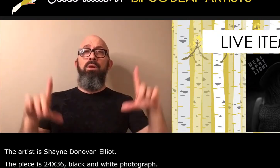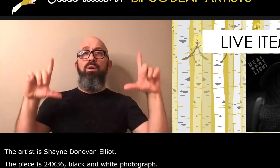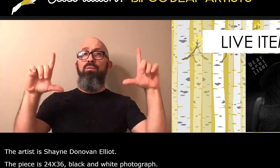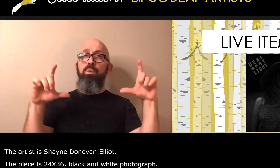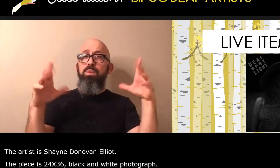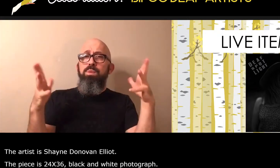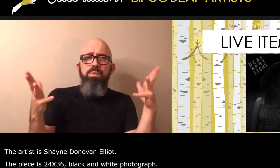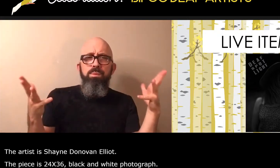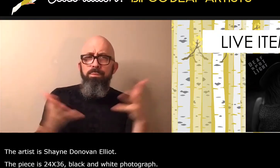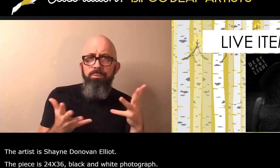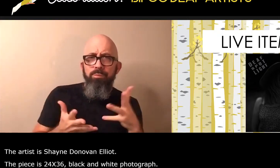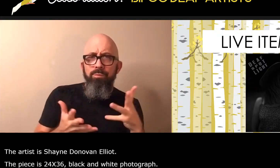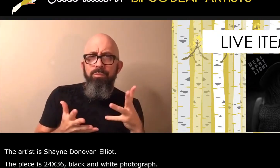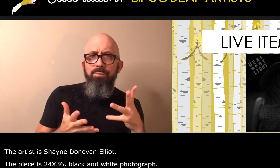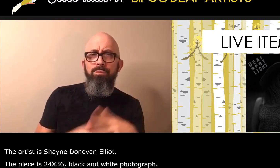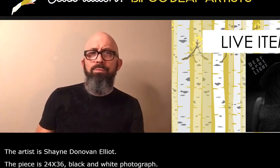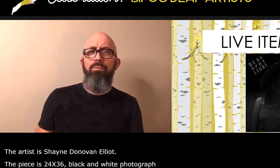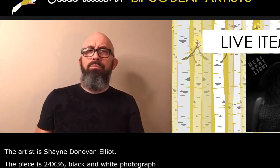from 2020.